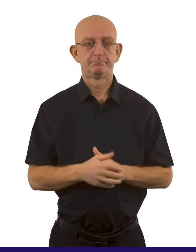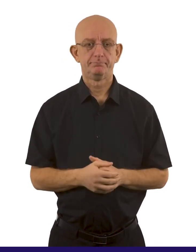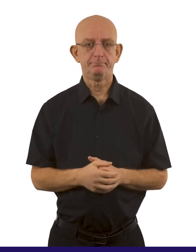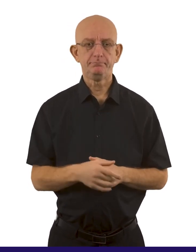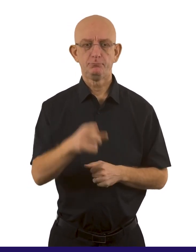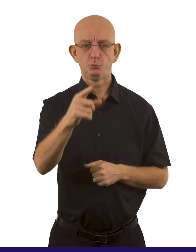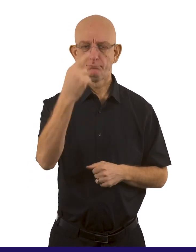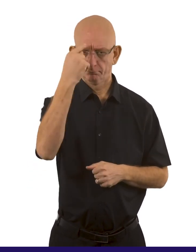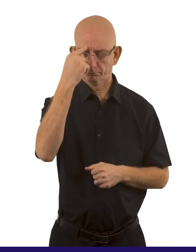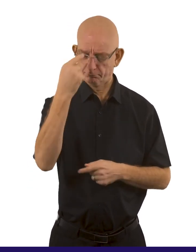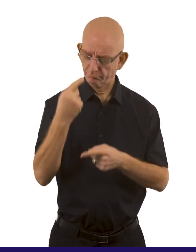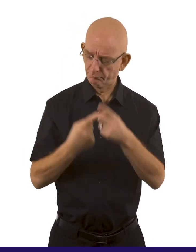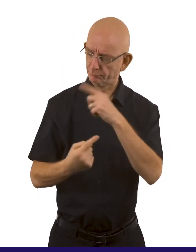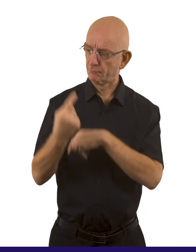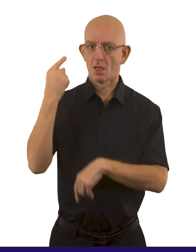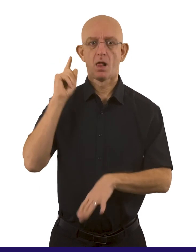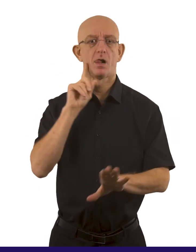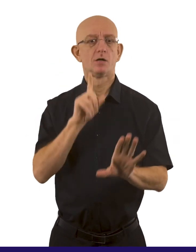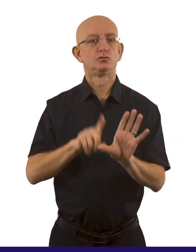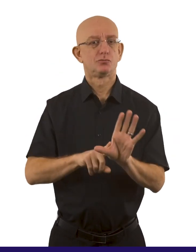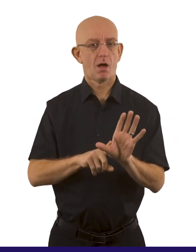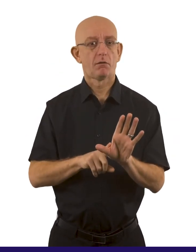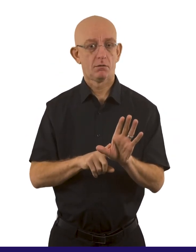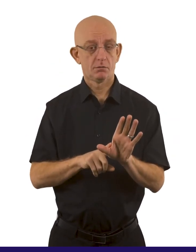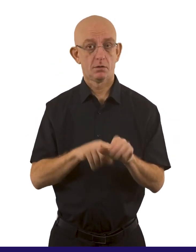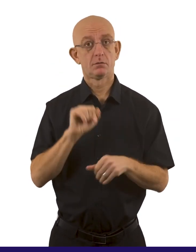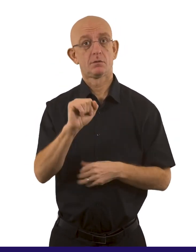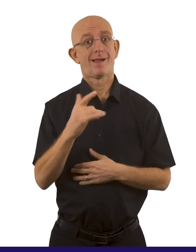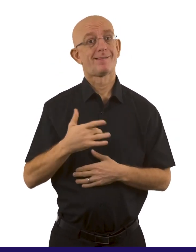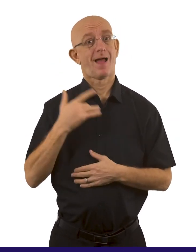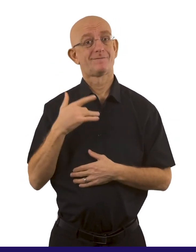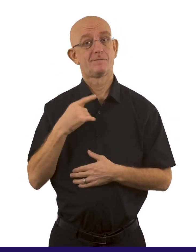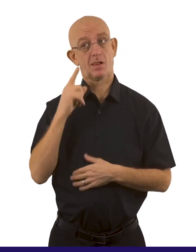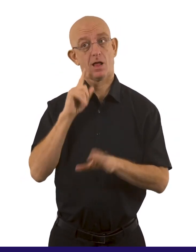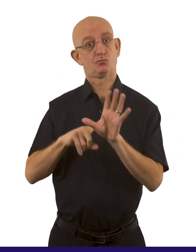Thinking back to this time last year, how satisfied were you with your life then?